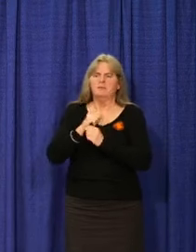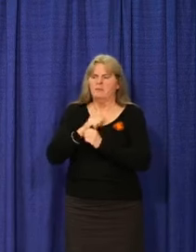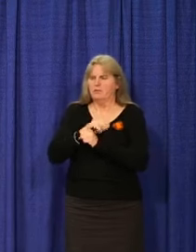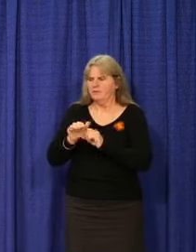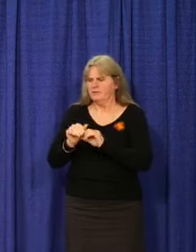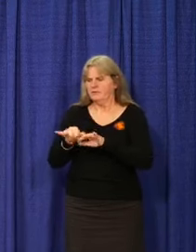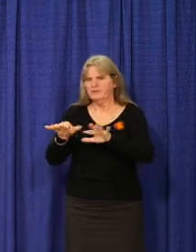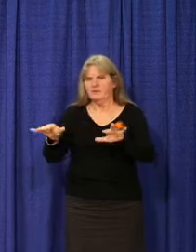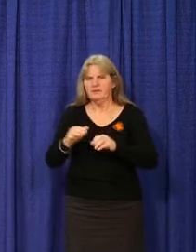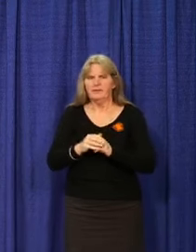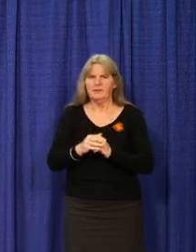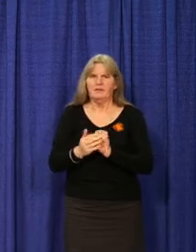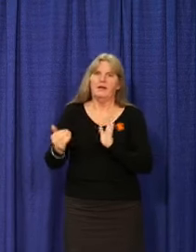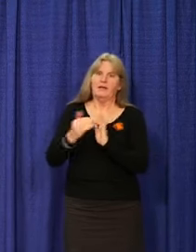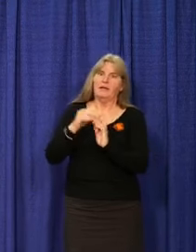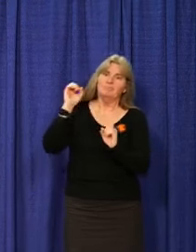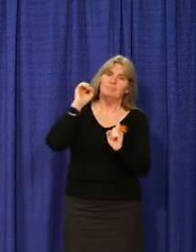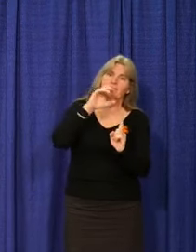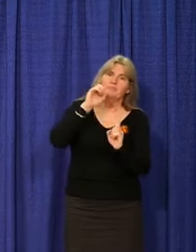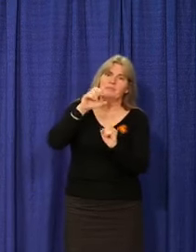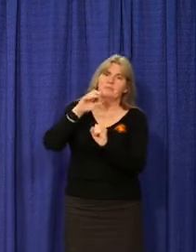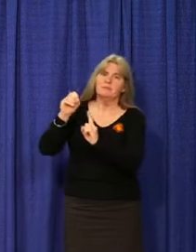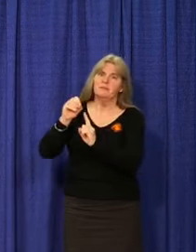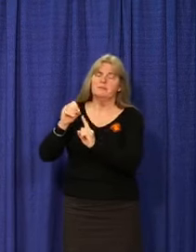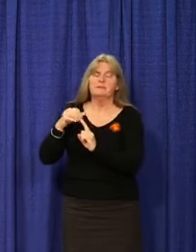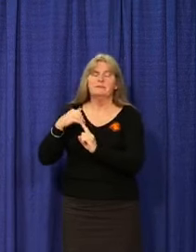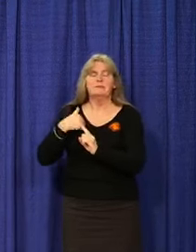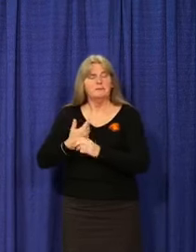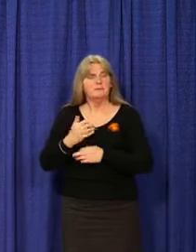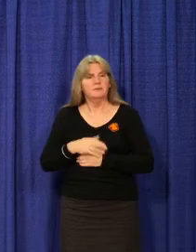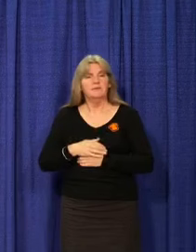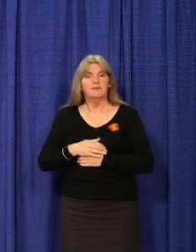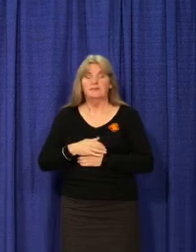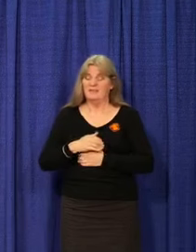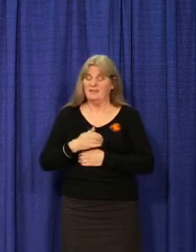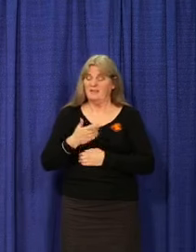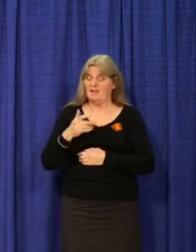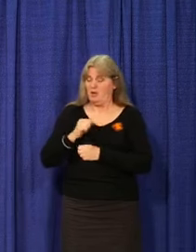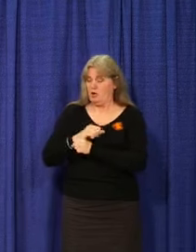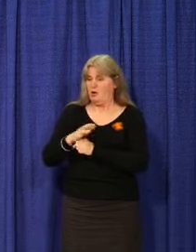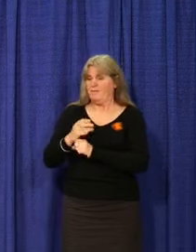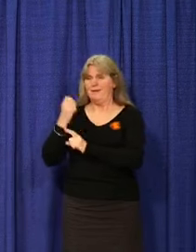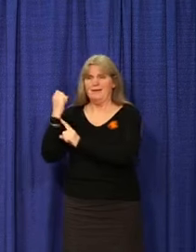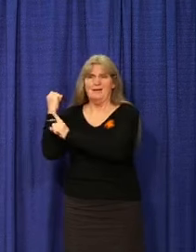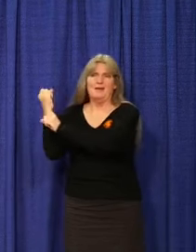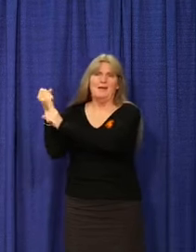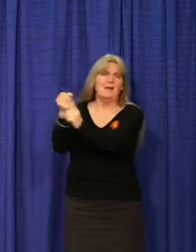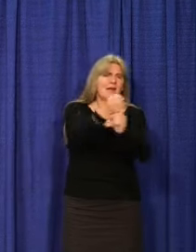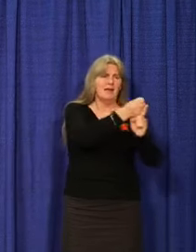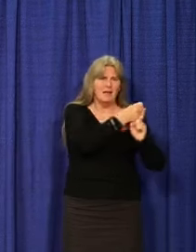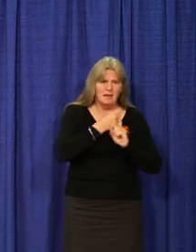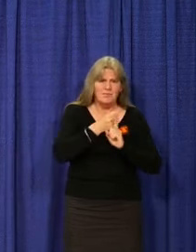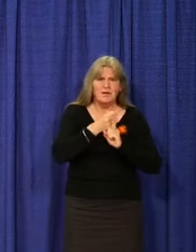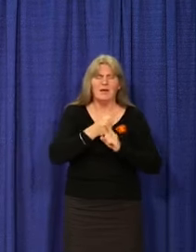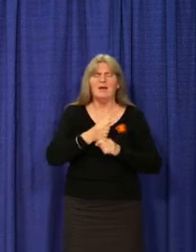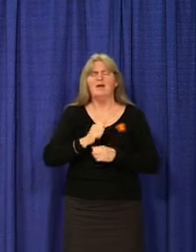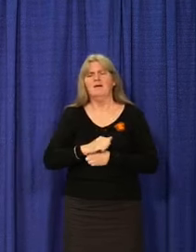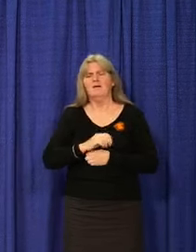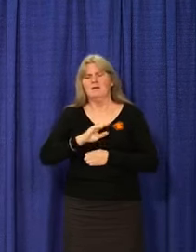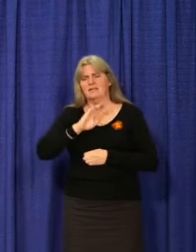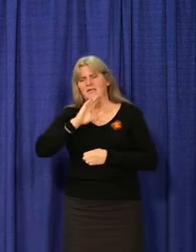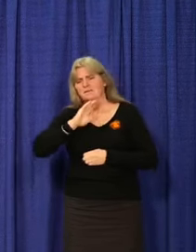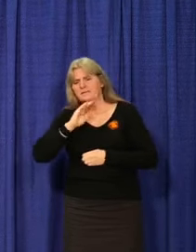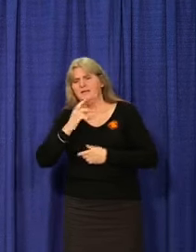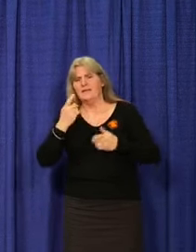them. This pandemic has impacted all of us, and it has been frustrating to see plans